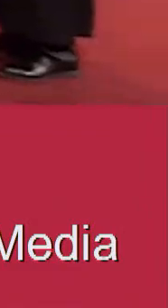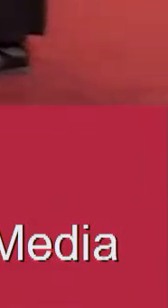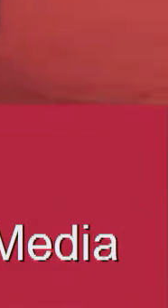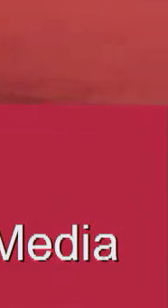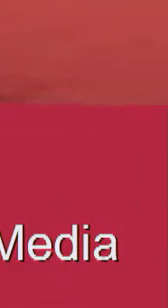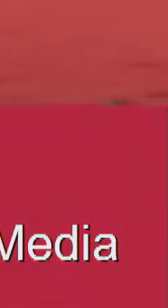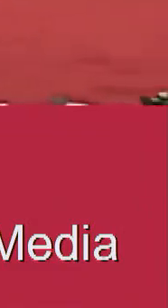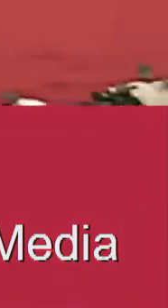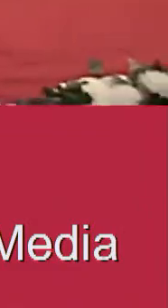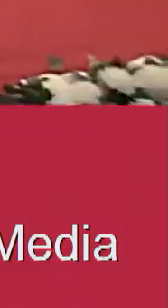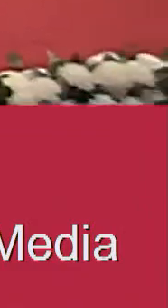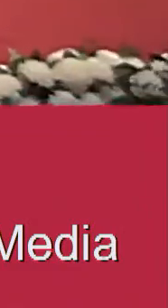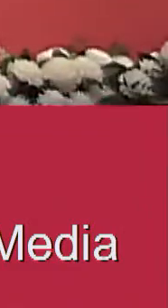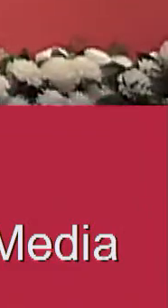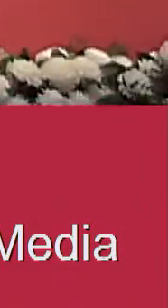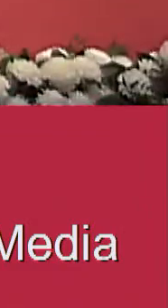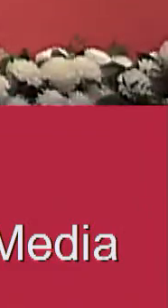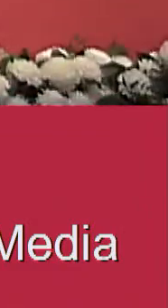Hunter Potvin.